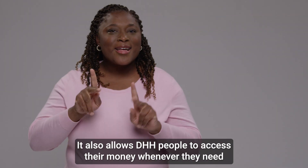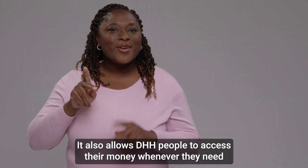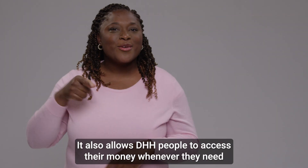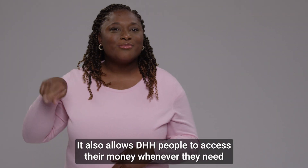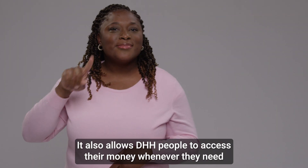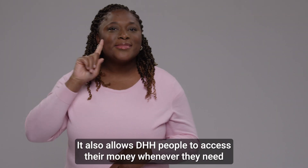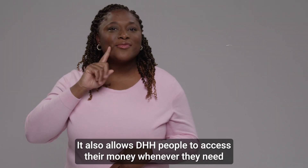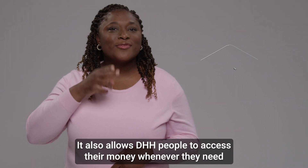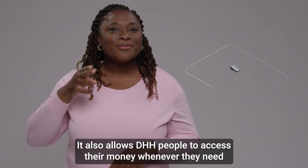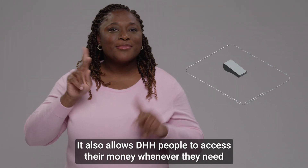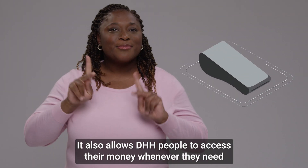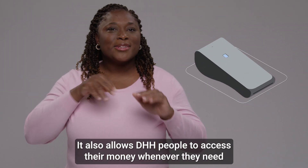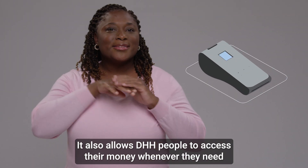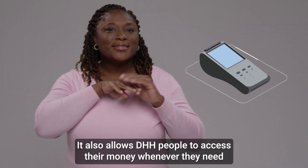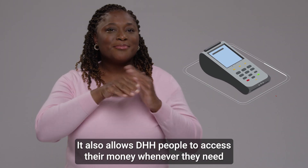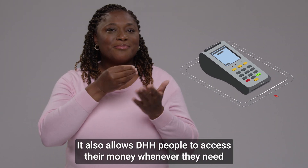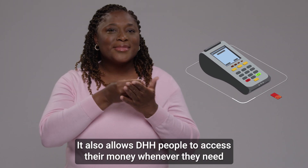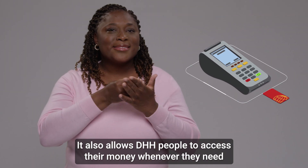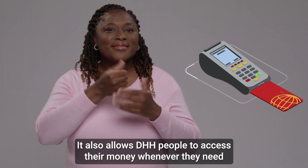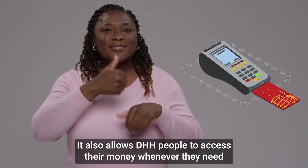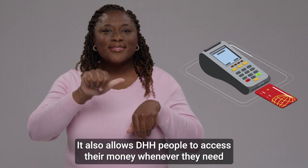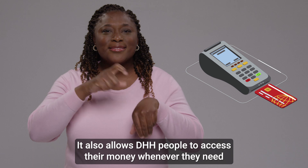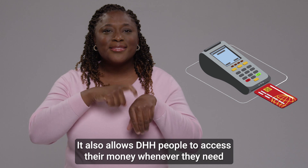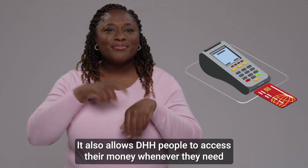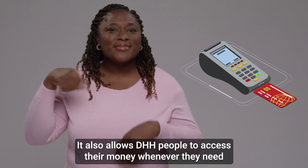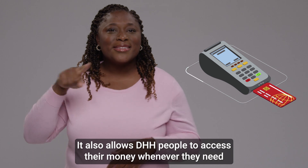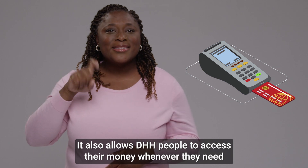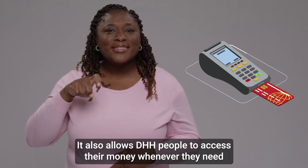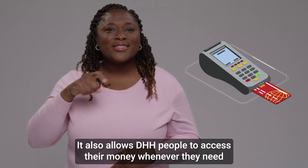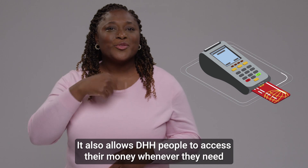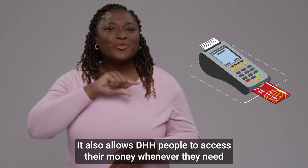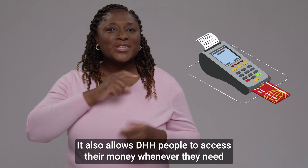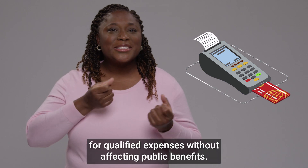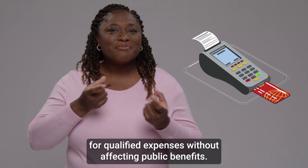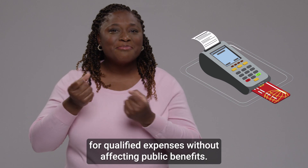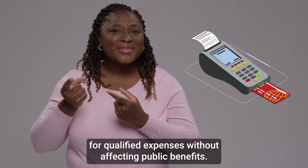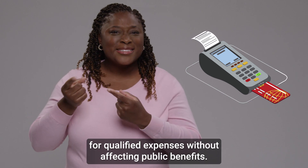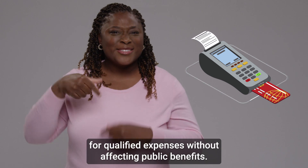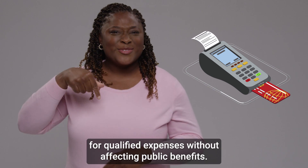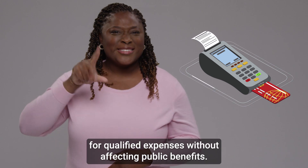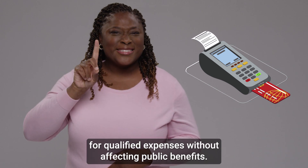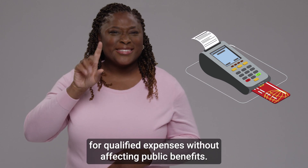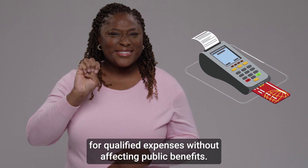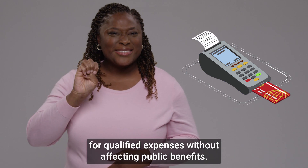It also allows deaf and hard of hearing people to access their money whenever they need for qualified